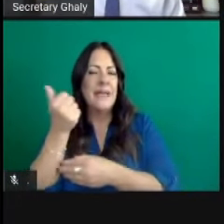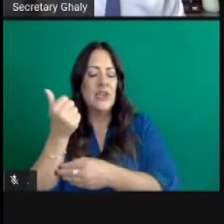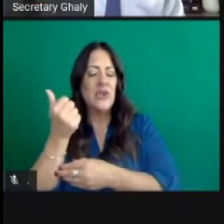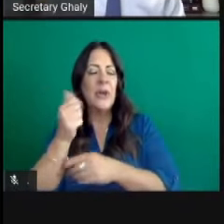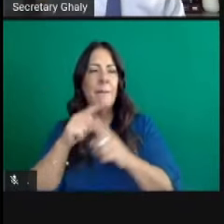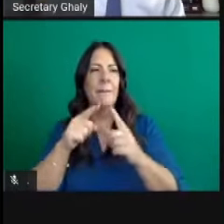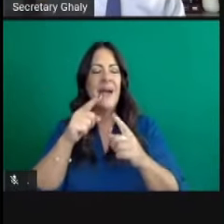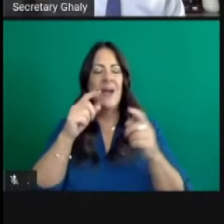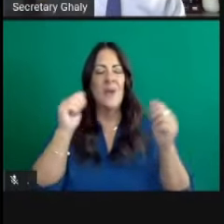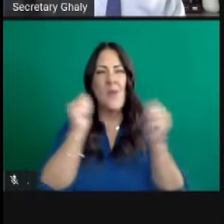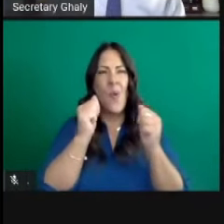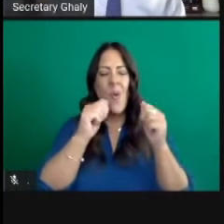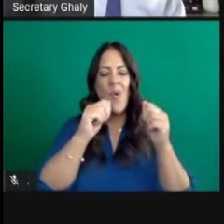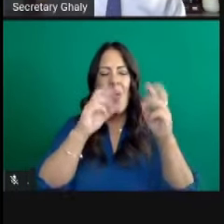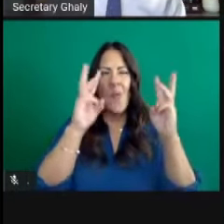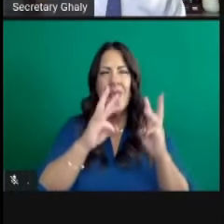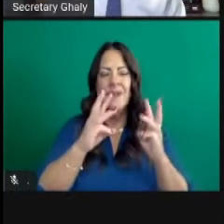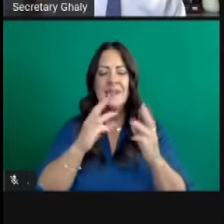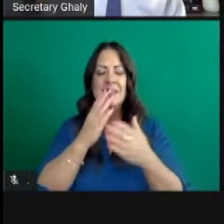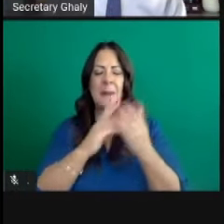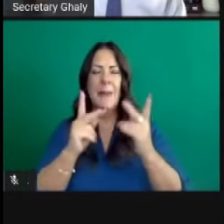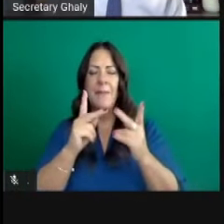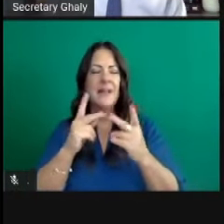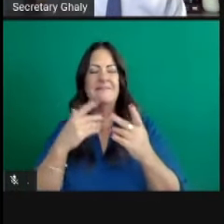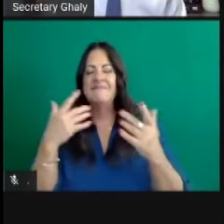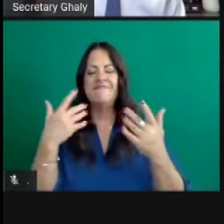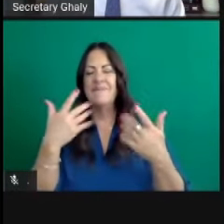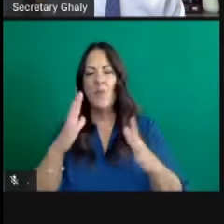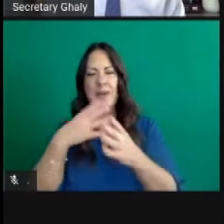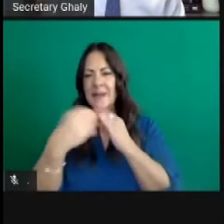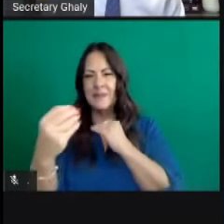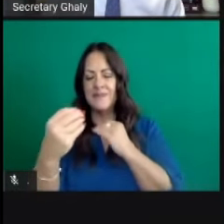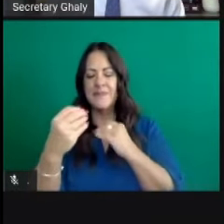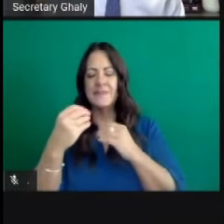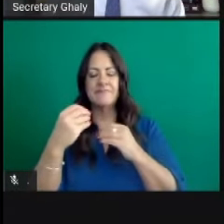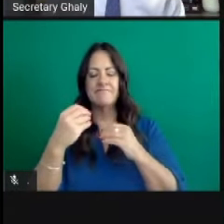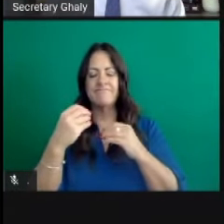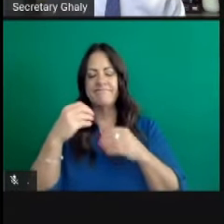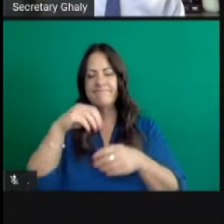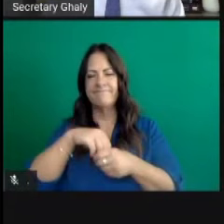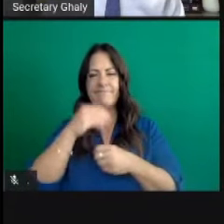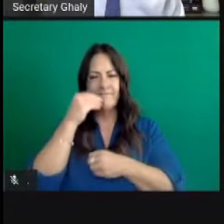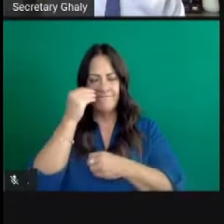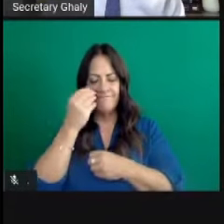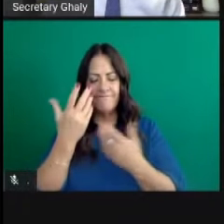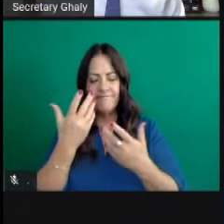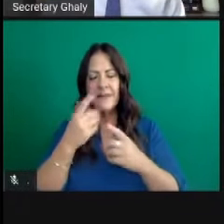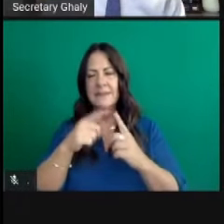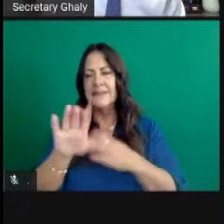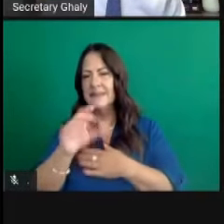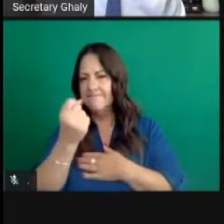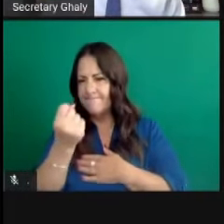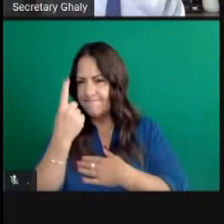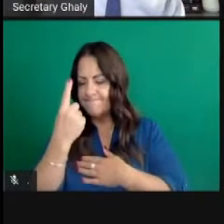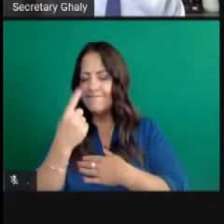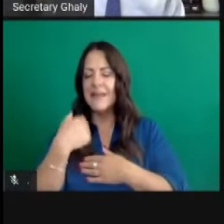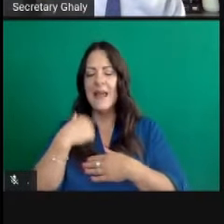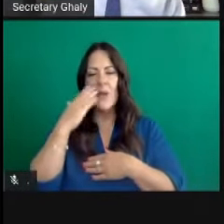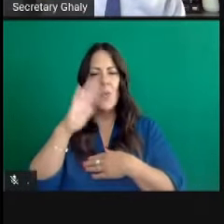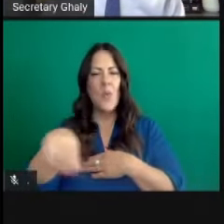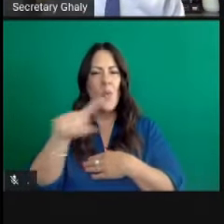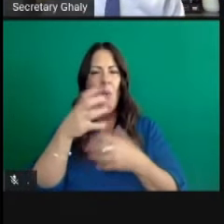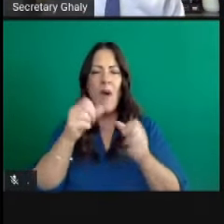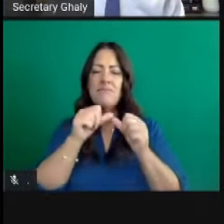still something we should try and aspire to. And we know there's ways to continue doing many of the things you